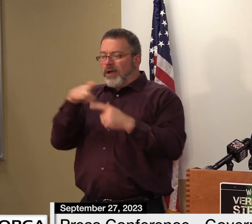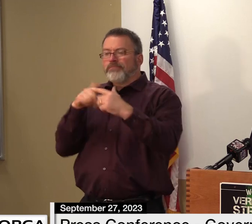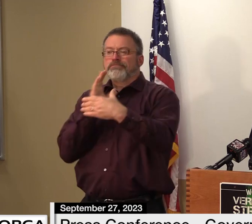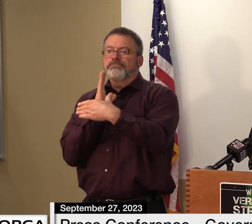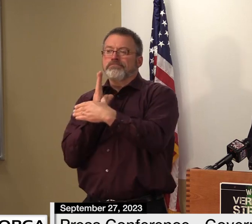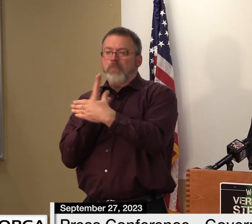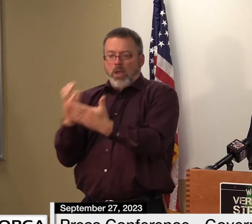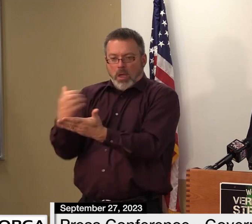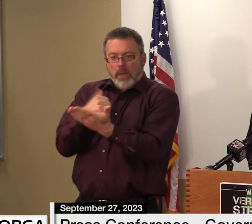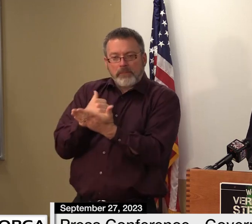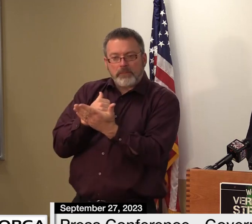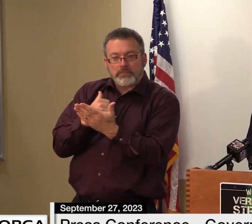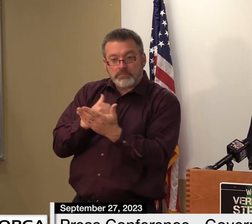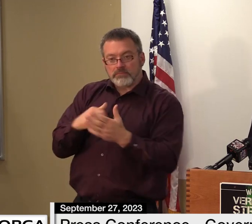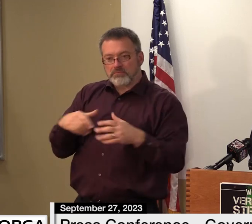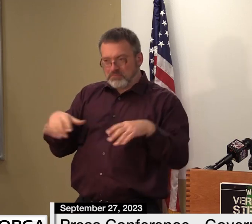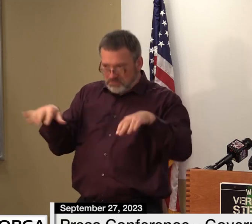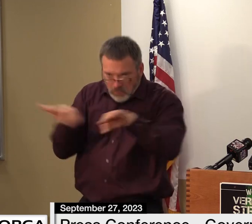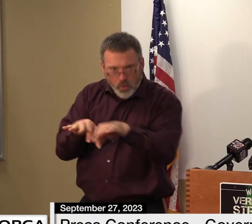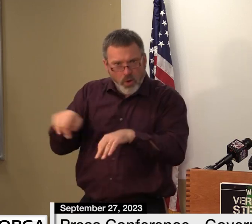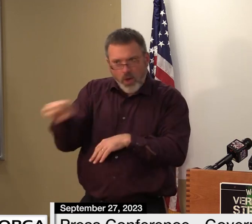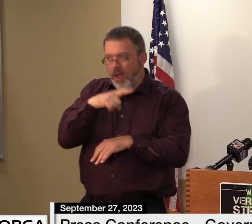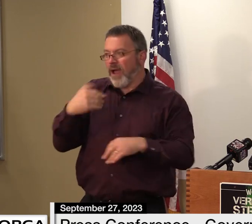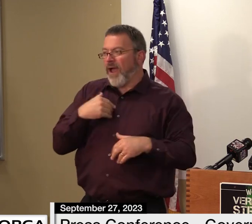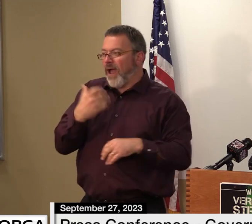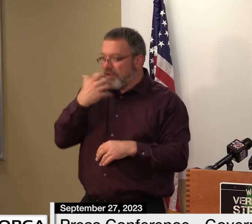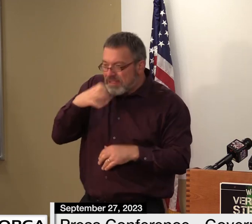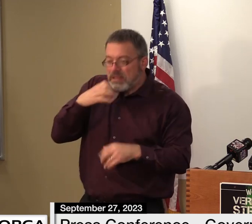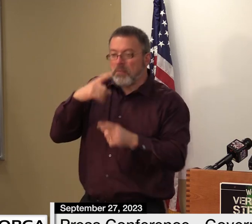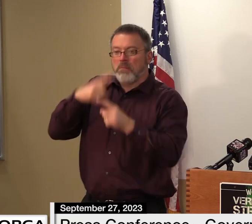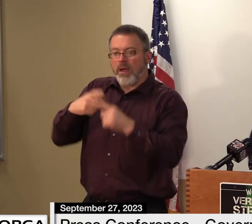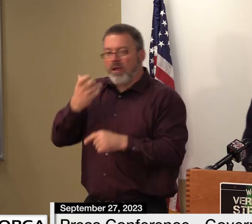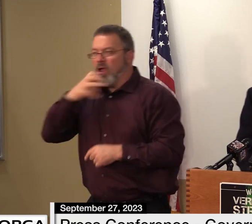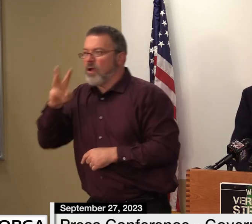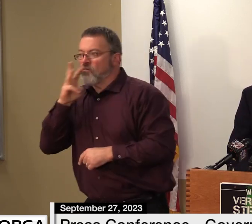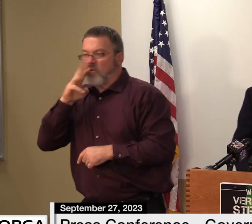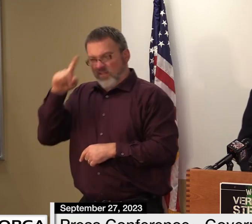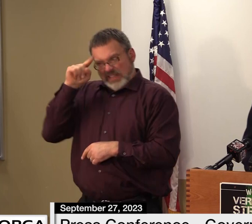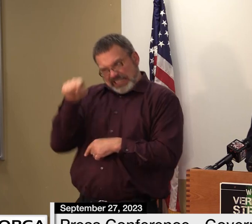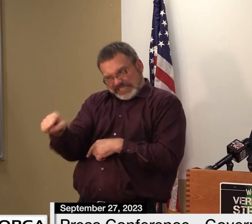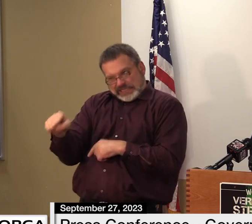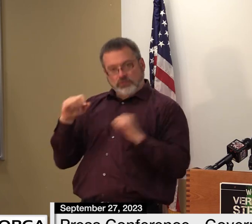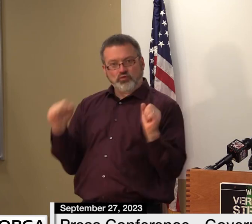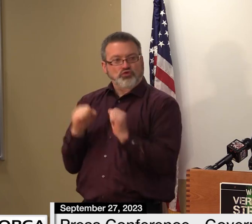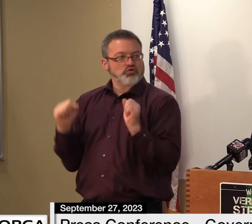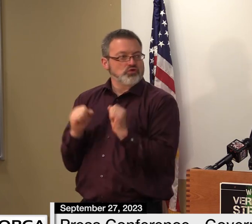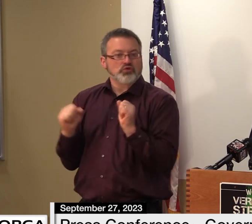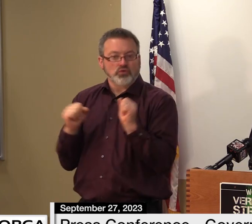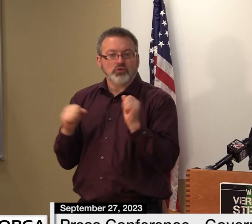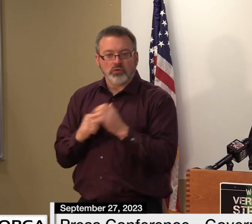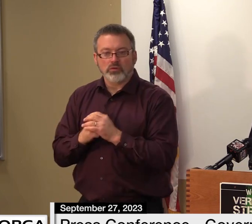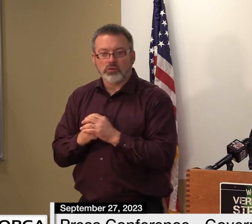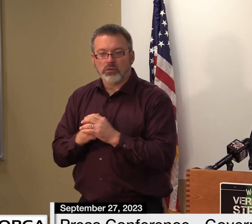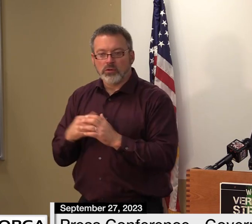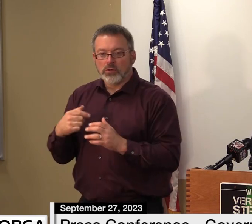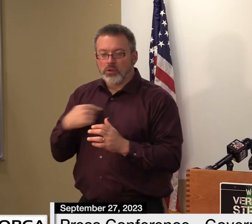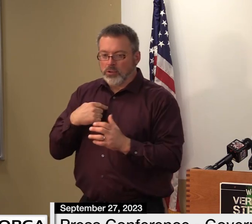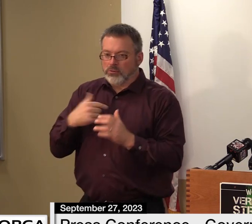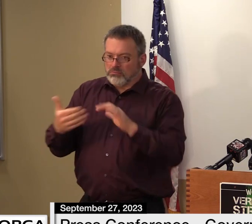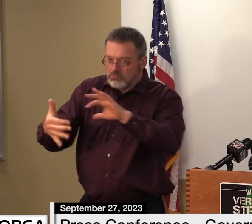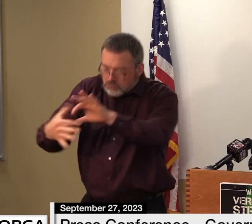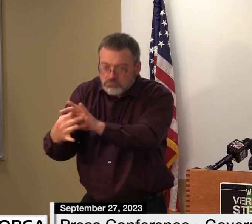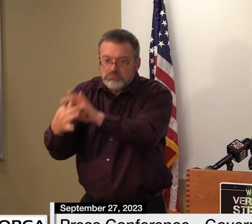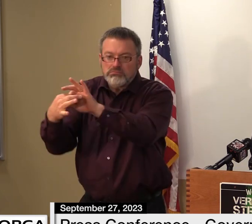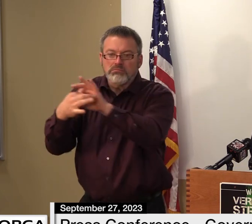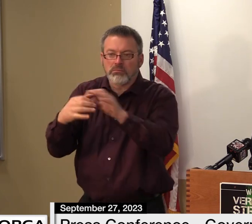into heat and hot water and other basic appliances before winter. We have been working with the Public Service Department to rapidly deploy these